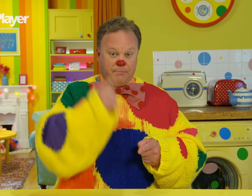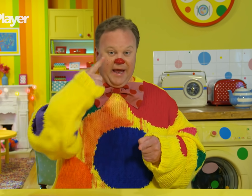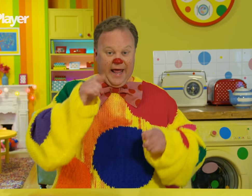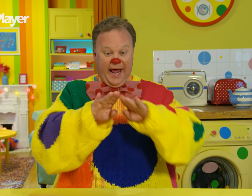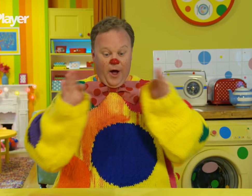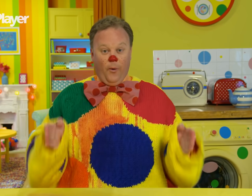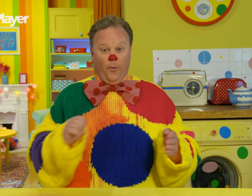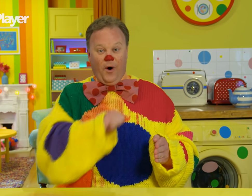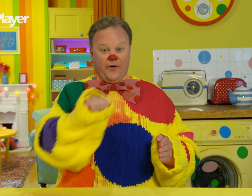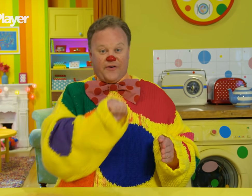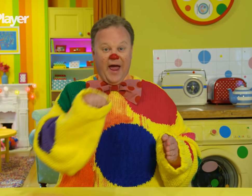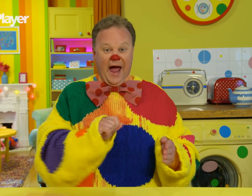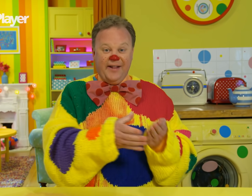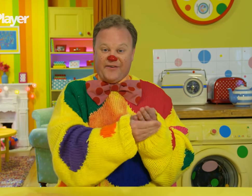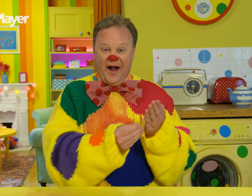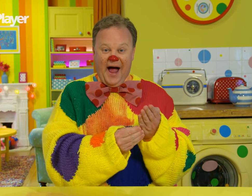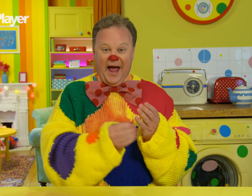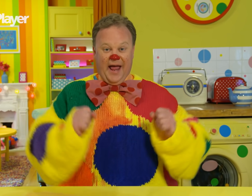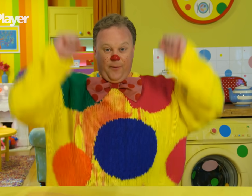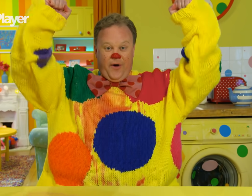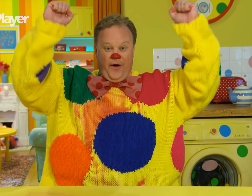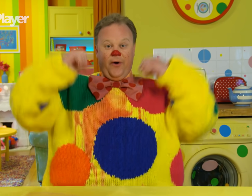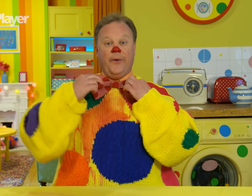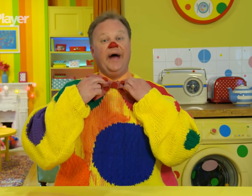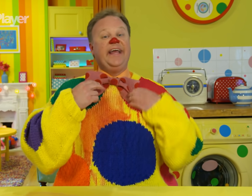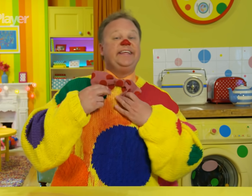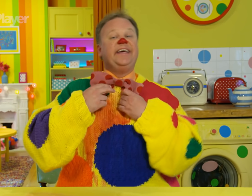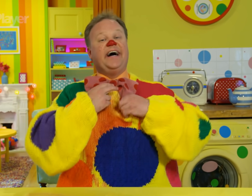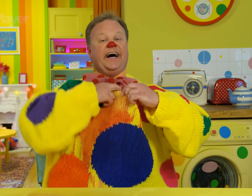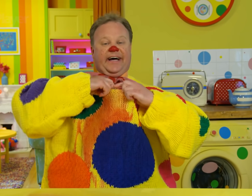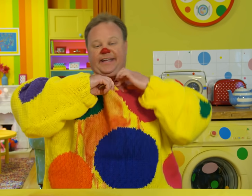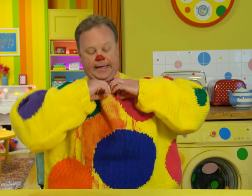speedy wash and dry. Woohoo!